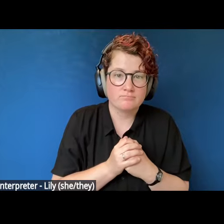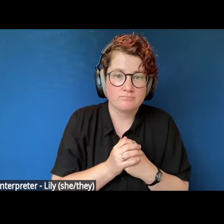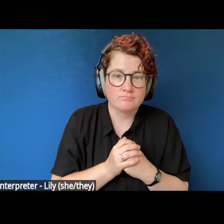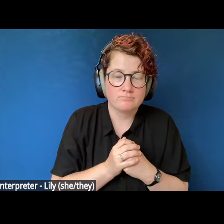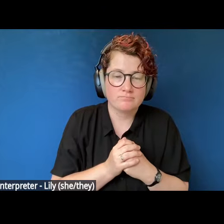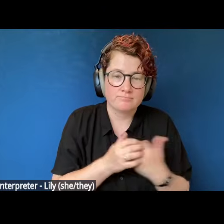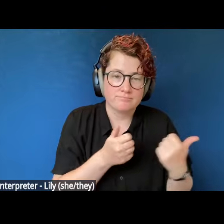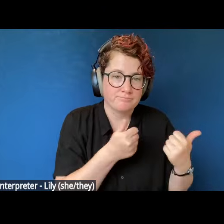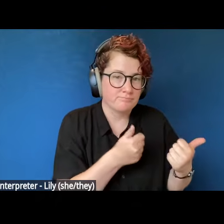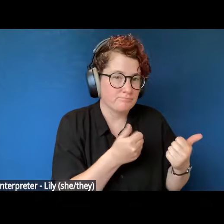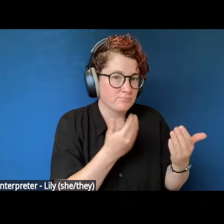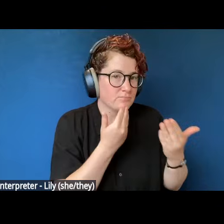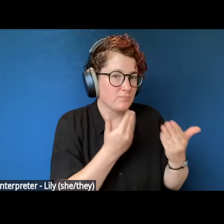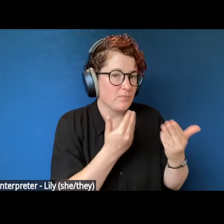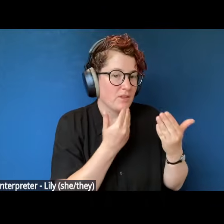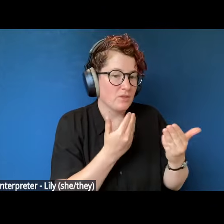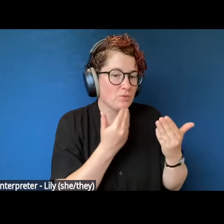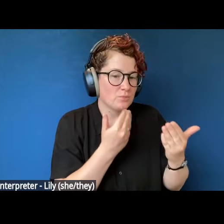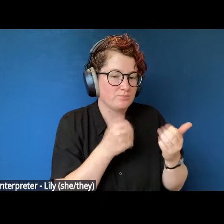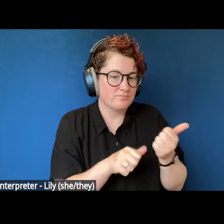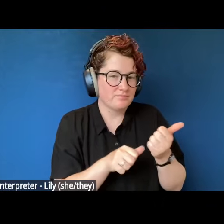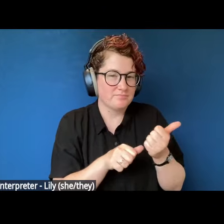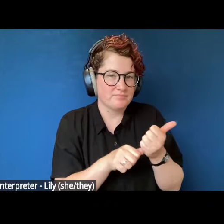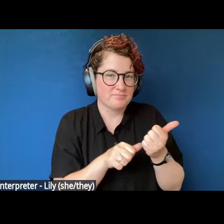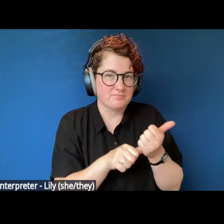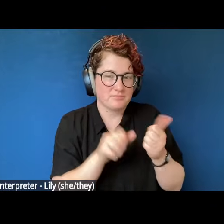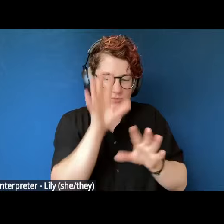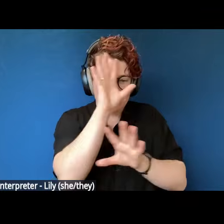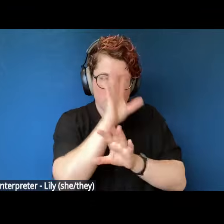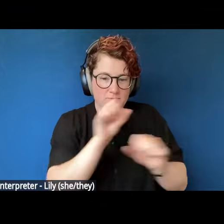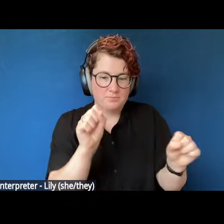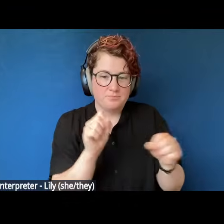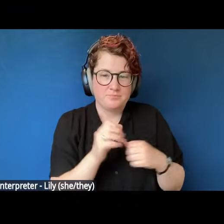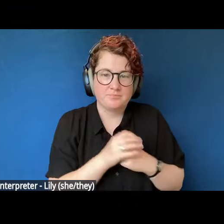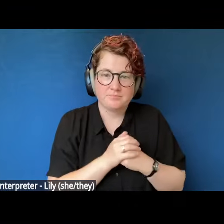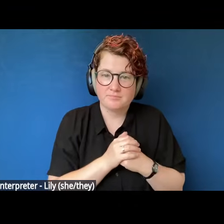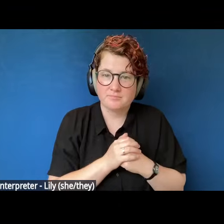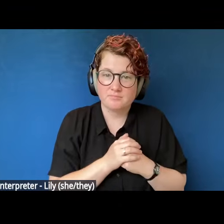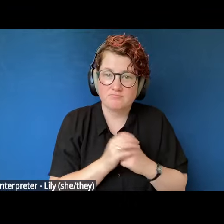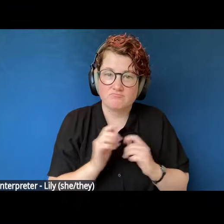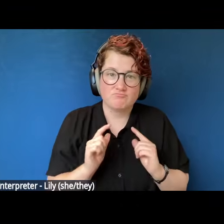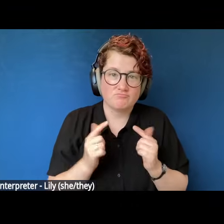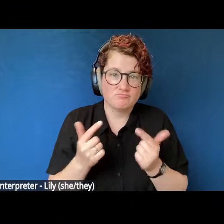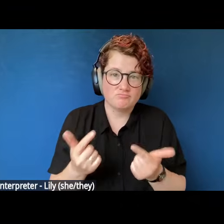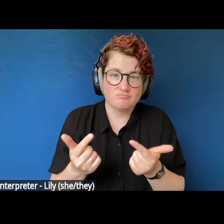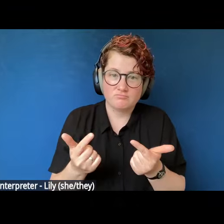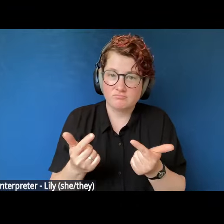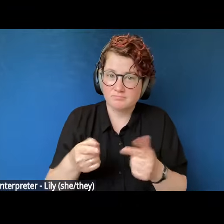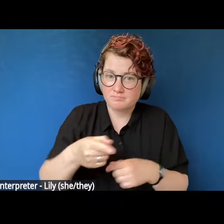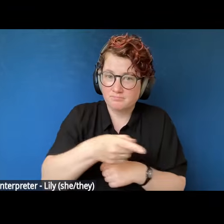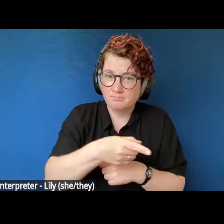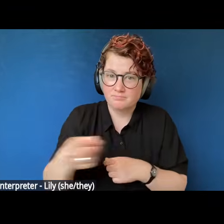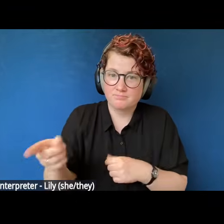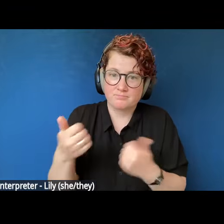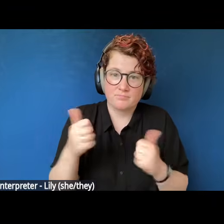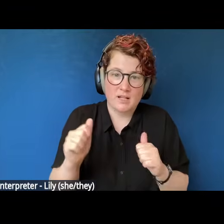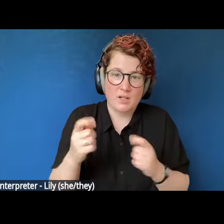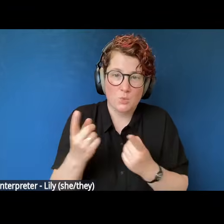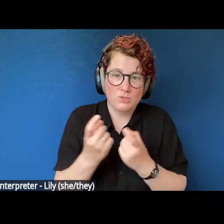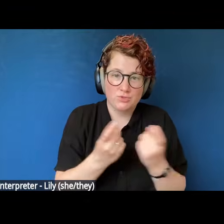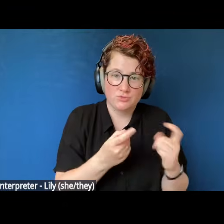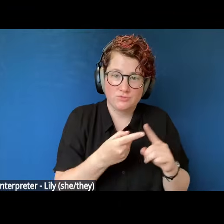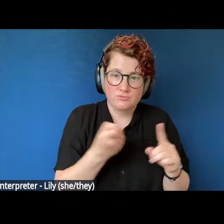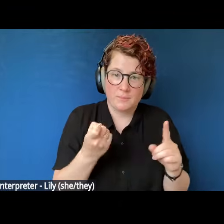Thank you, Associate Superintendent Arts. I'm just going to open up the floor to any questions. And again, I appreciate